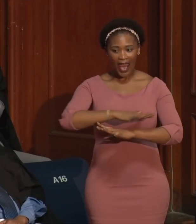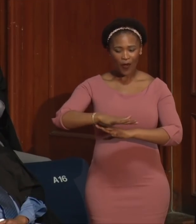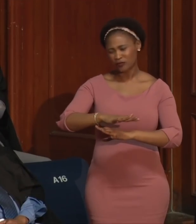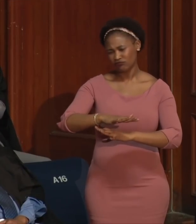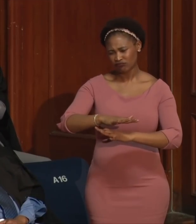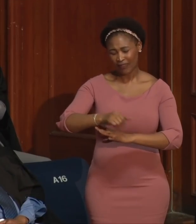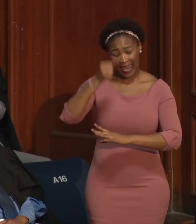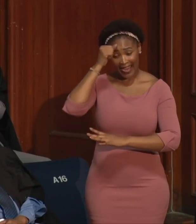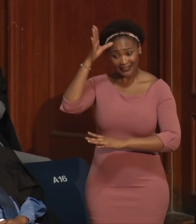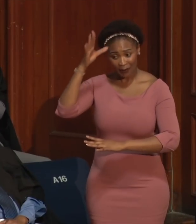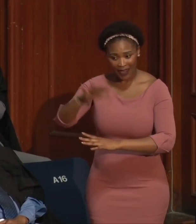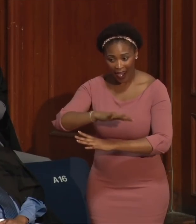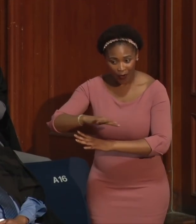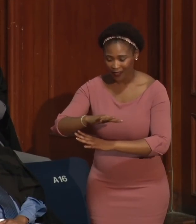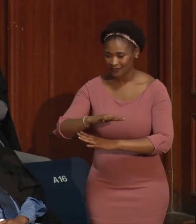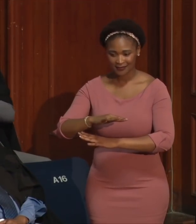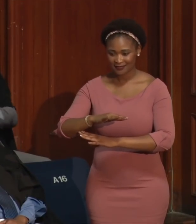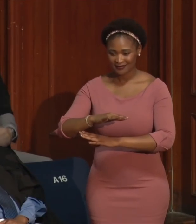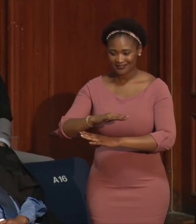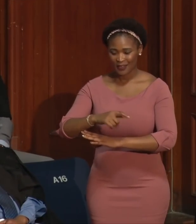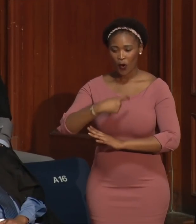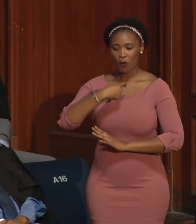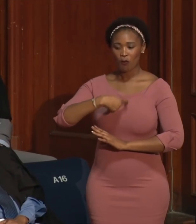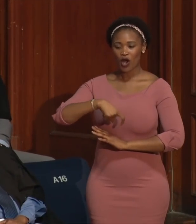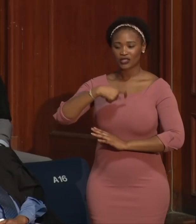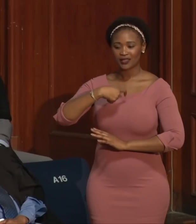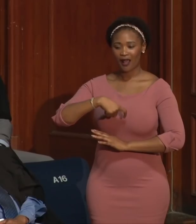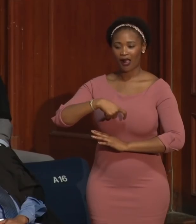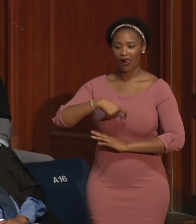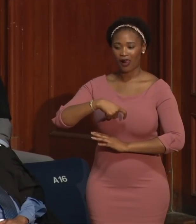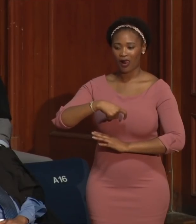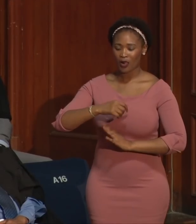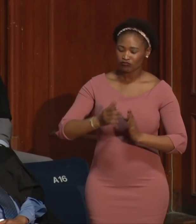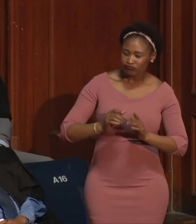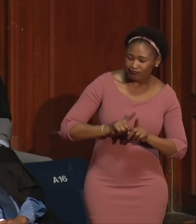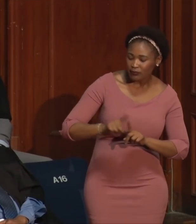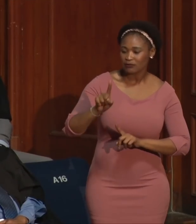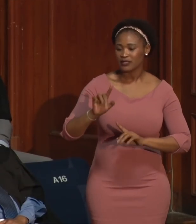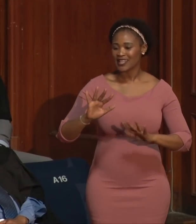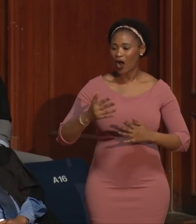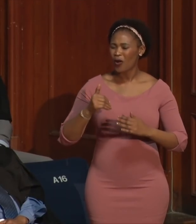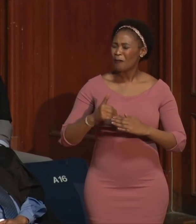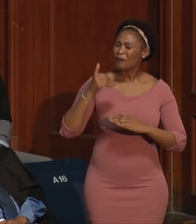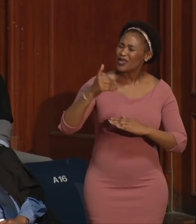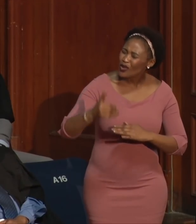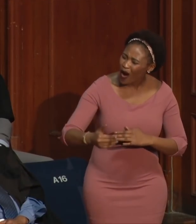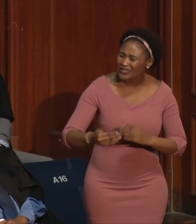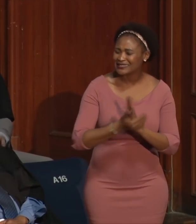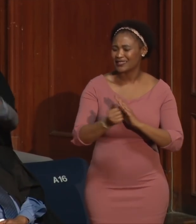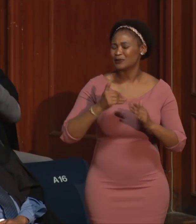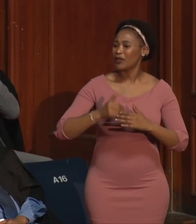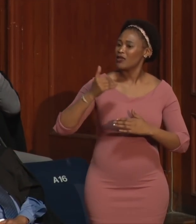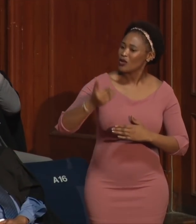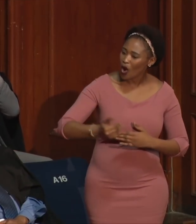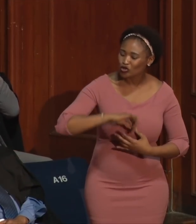so academic. Personal mastery goes beyond competence and skills, beyond spirituality. It means